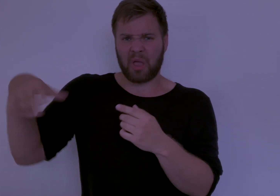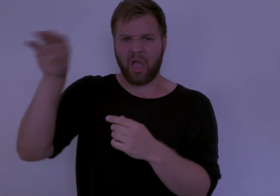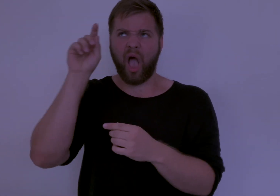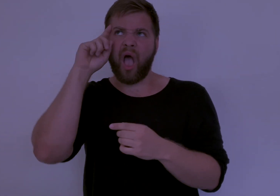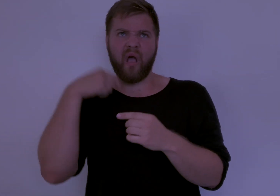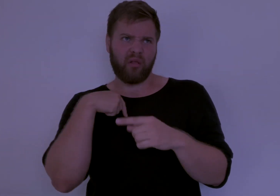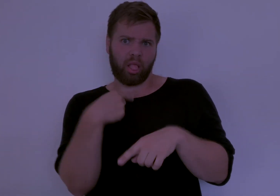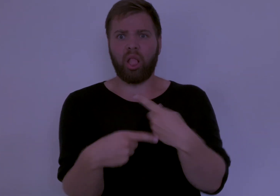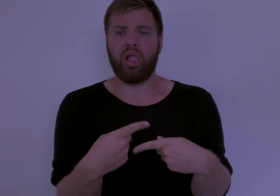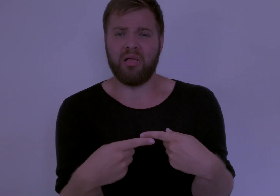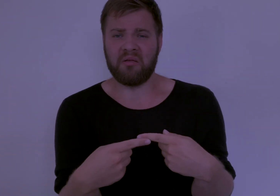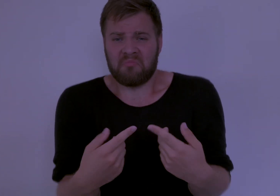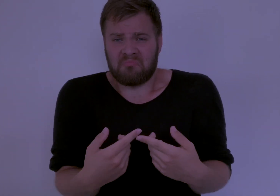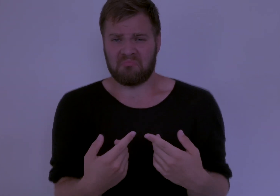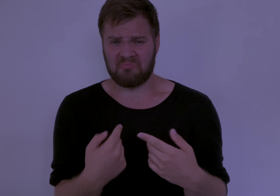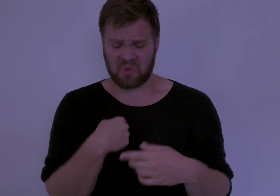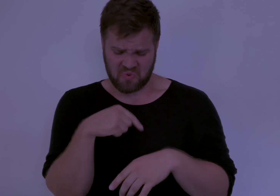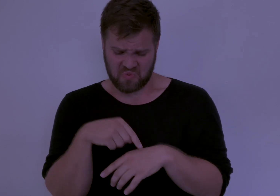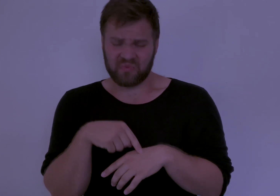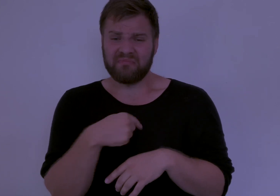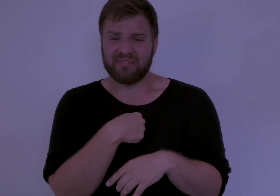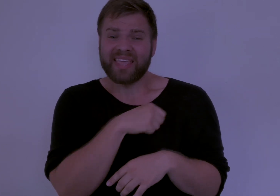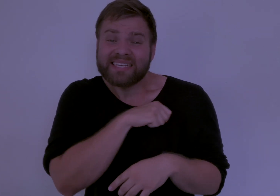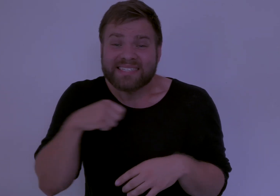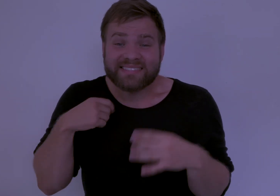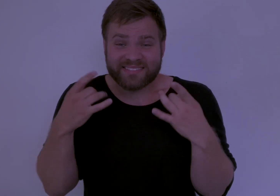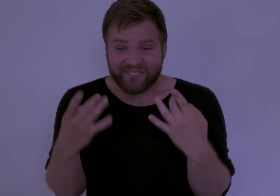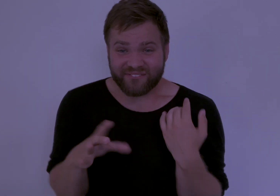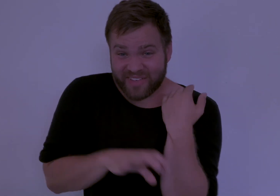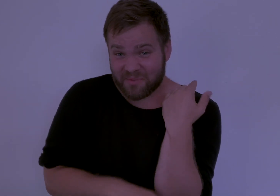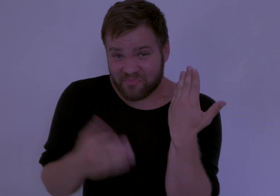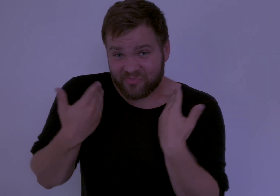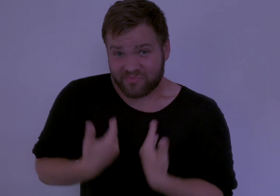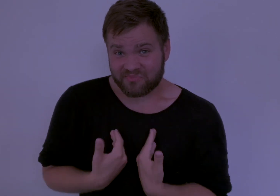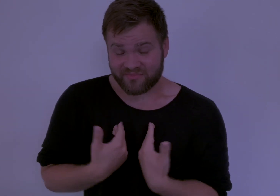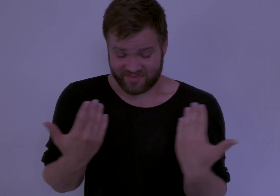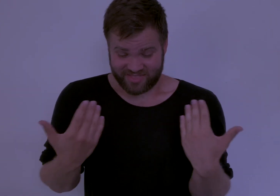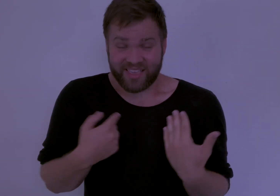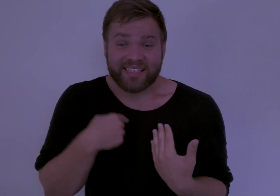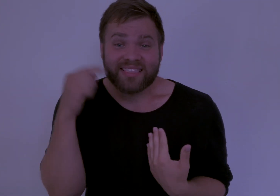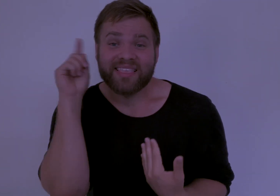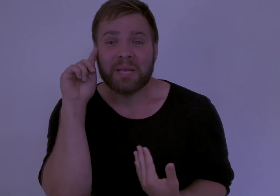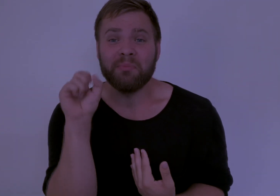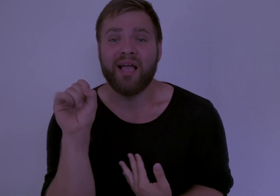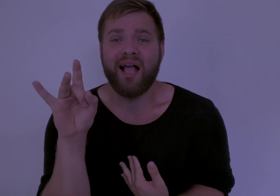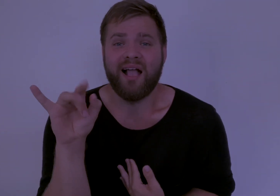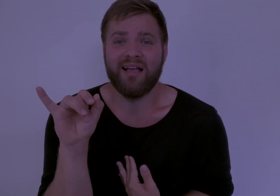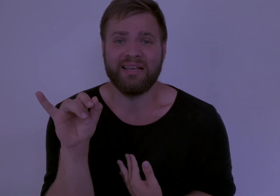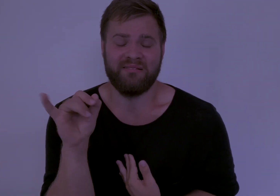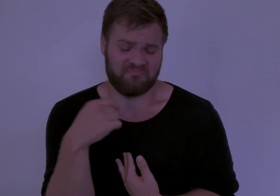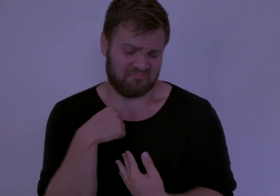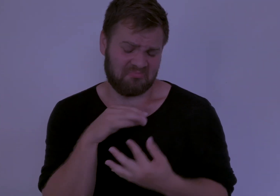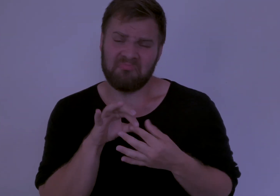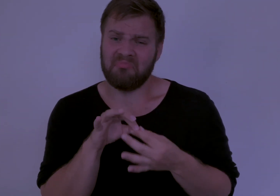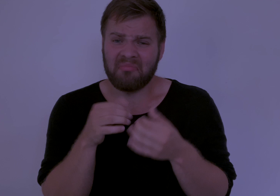I move on too fast, but this one gon' last. Cause her name is Aubrey, and I'm so good with